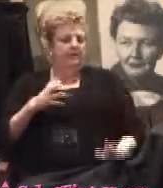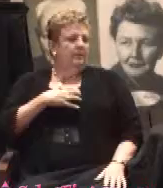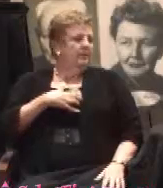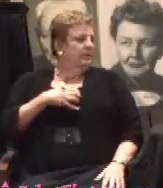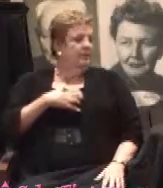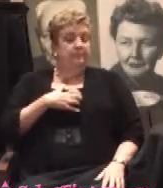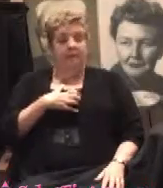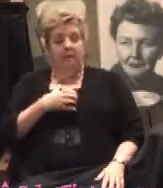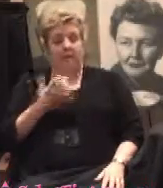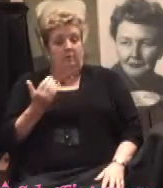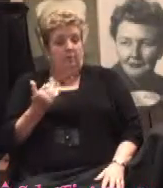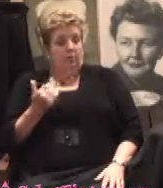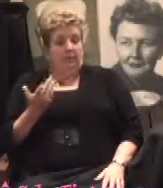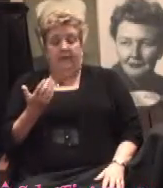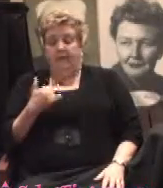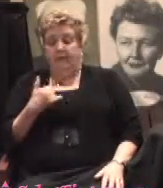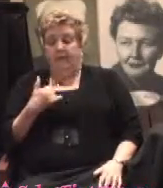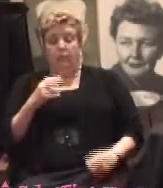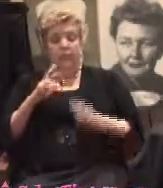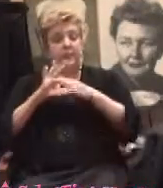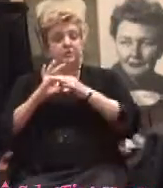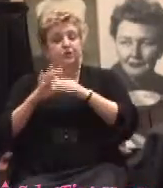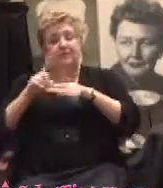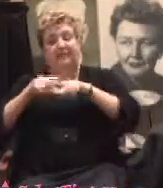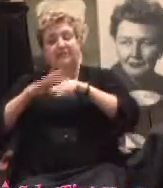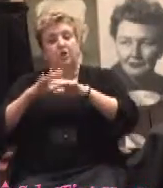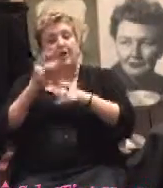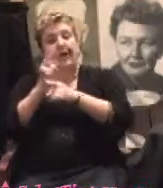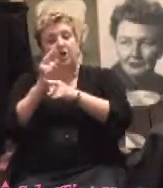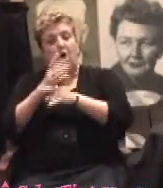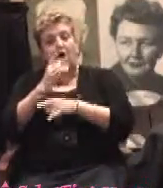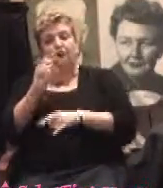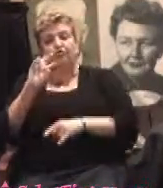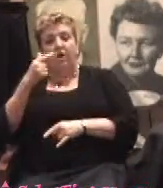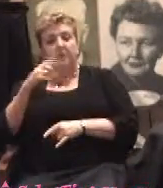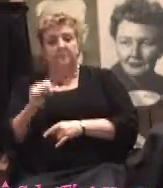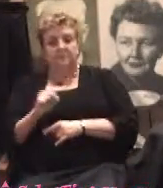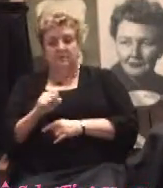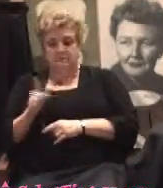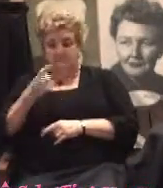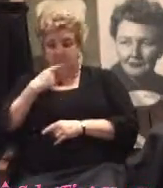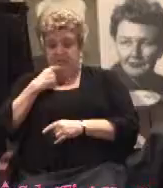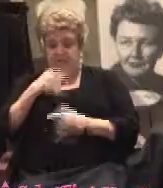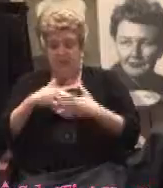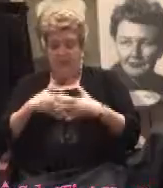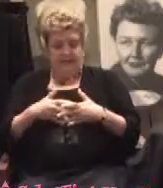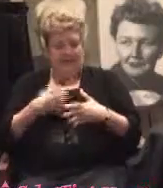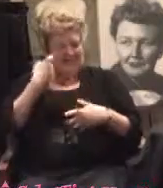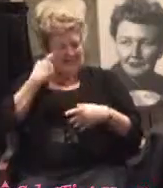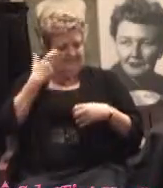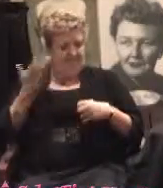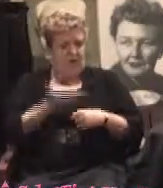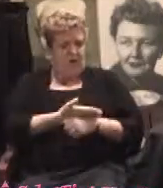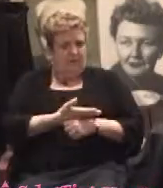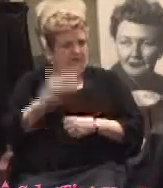relationship based on alcohol and drugs. And when she told me she was pregnant, I couldn't believe it. And they just fired me. They didn't even know about her. And